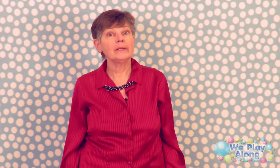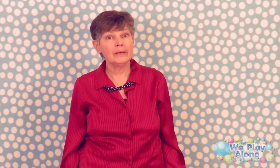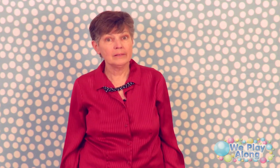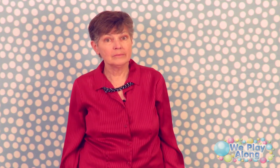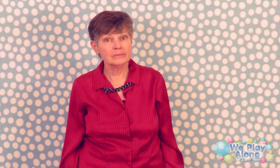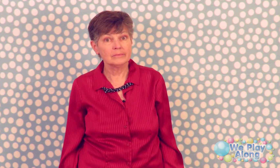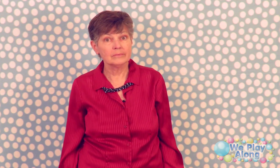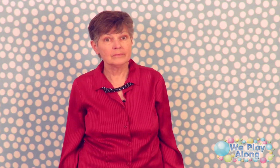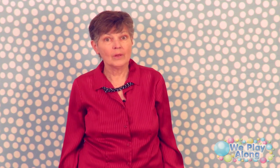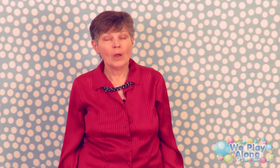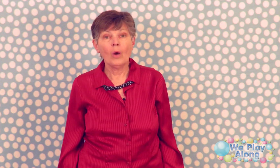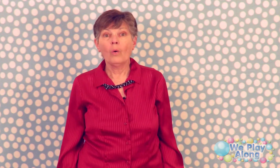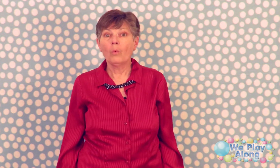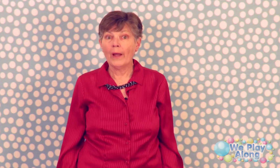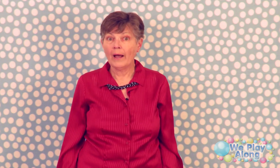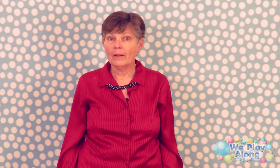did. Well,